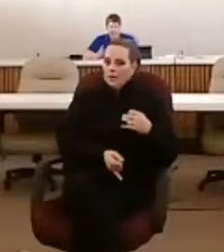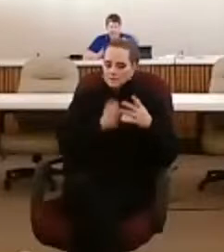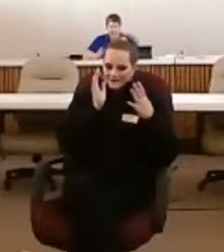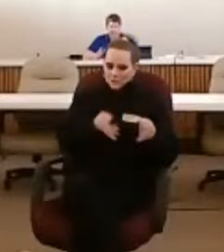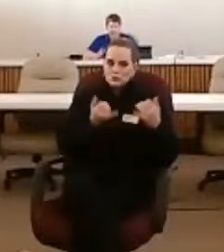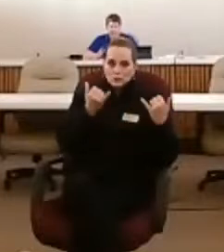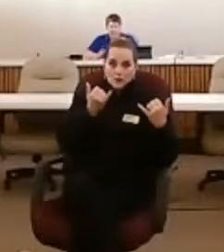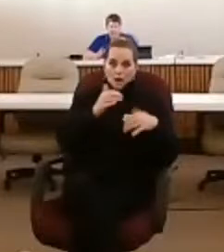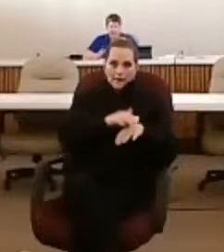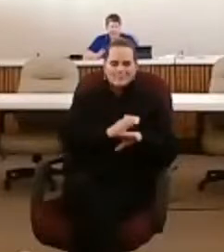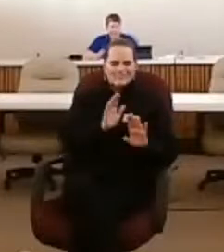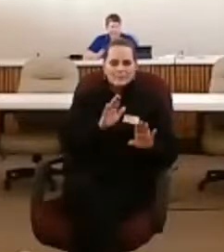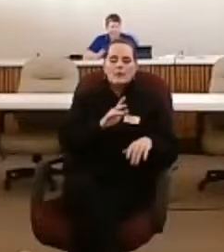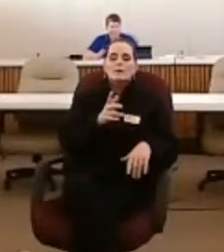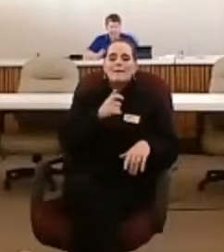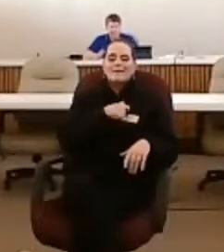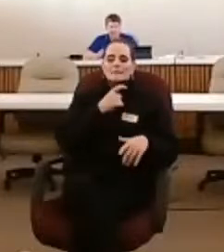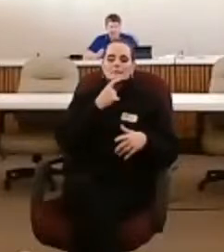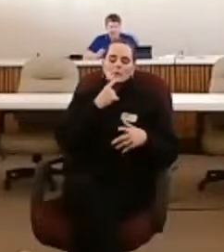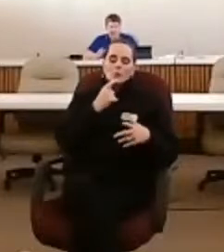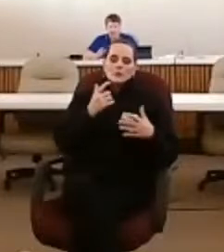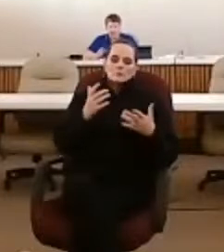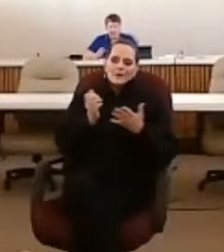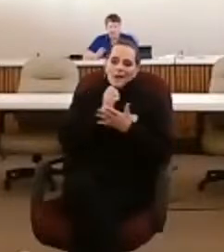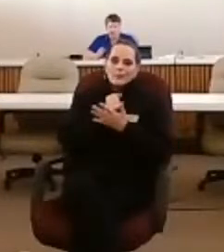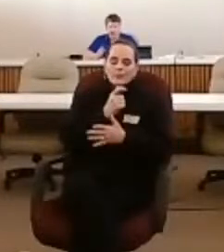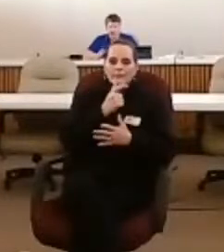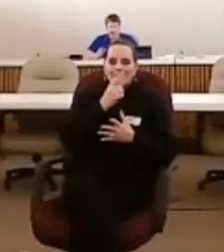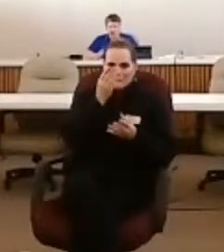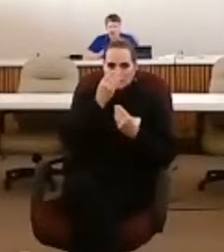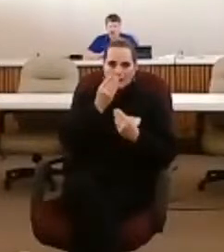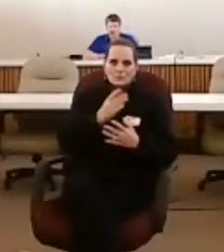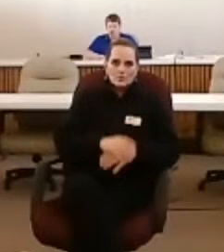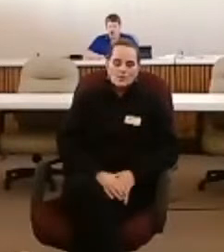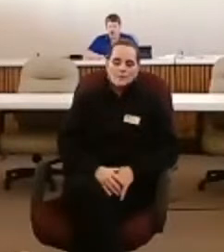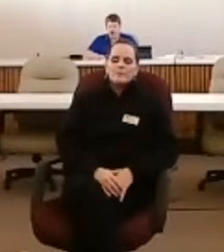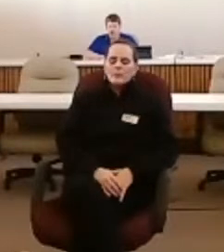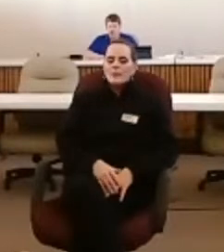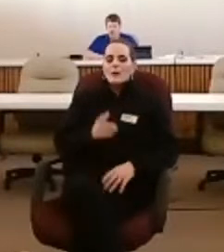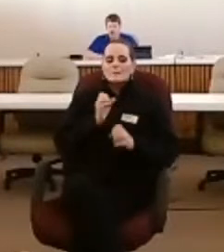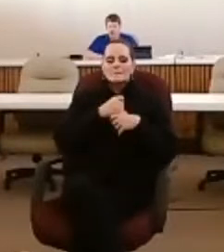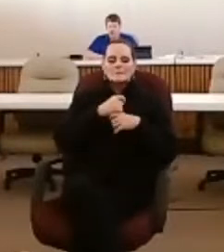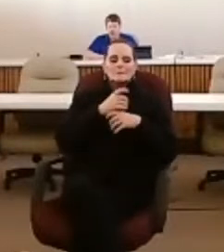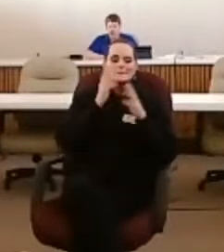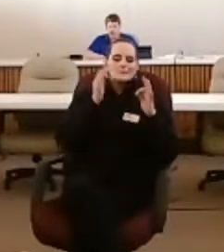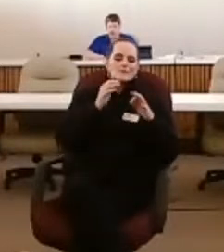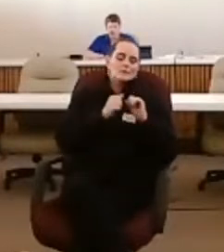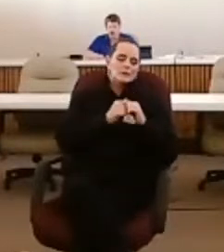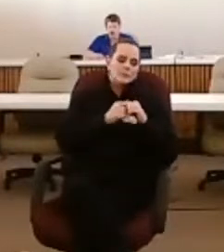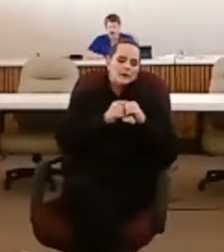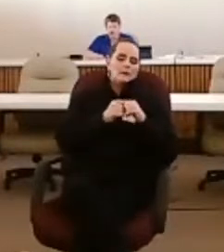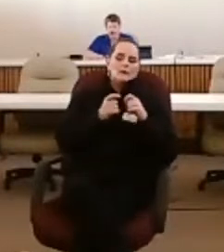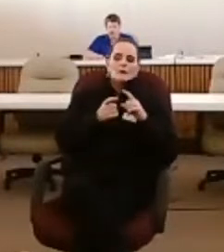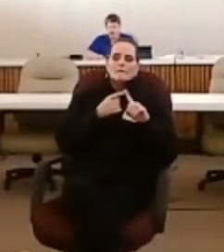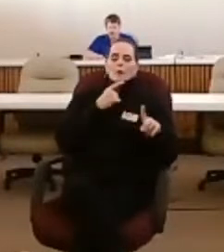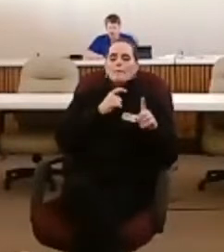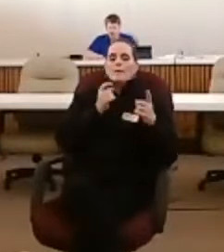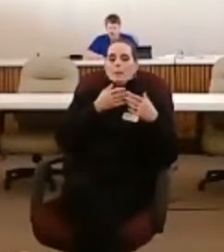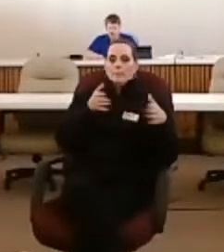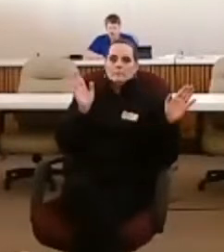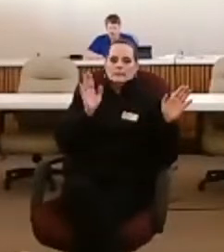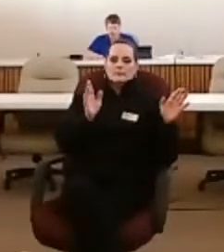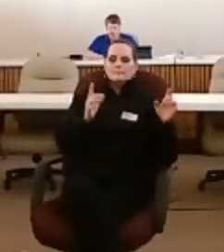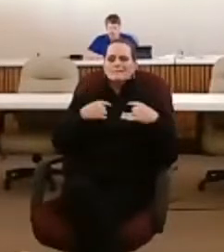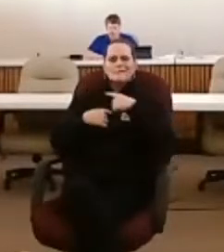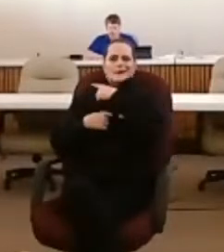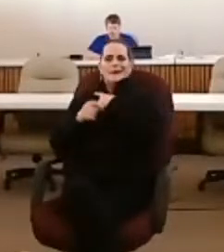but this is again more for gathering input. But we wanted to make the decisions based on public input. And what I didn't want to have happen is,